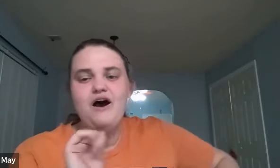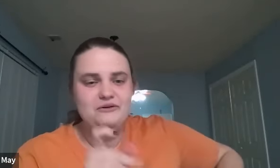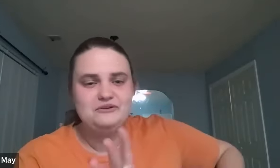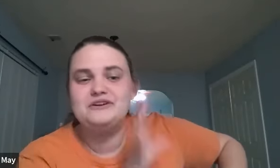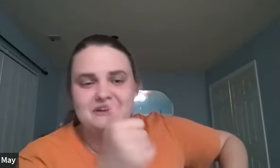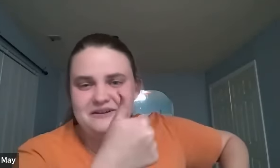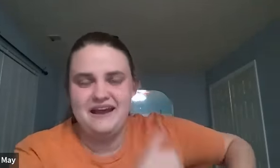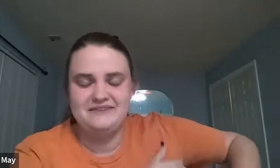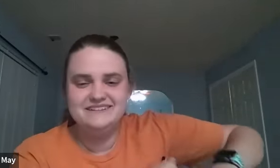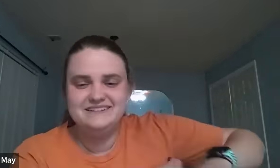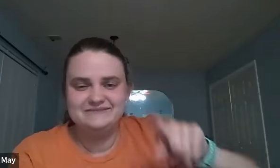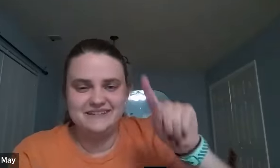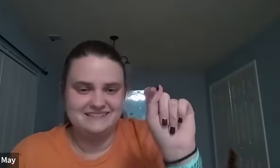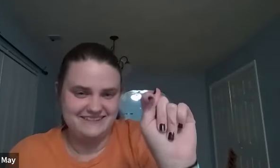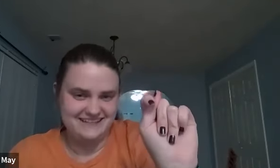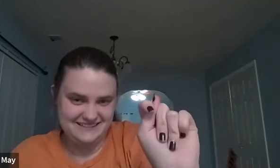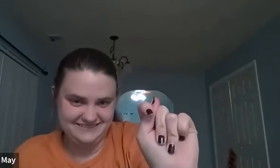Oh, you're good. Okay. Yes. All right. So.